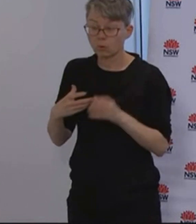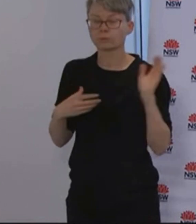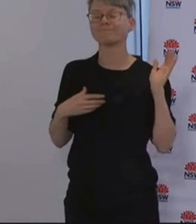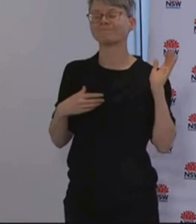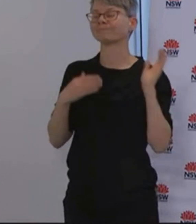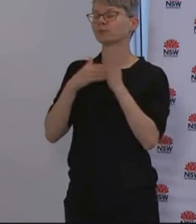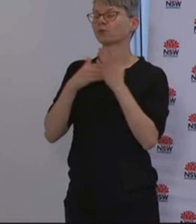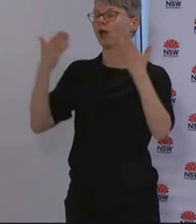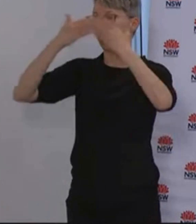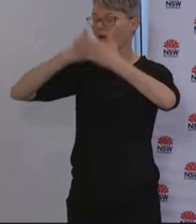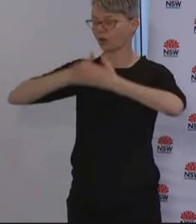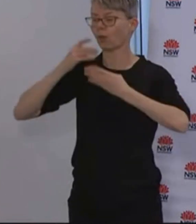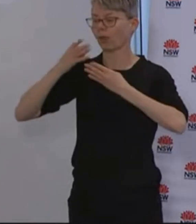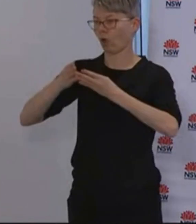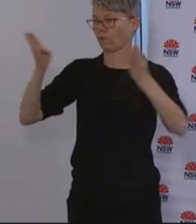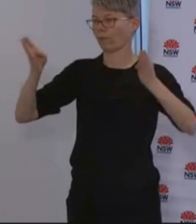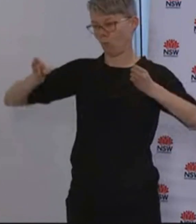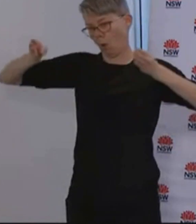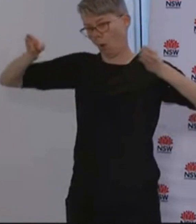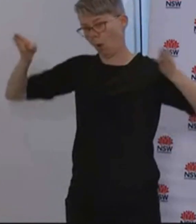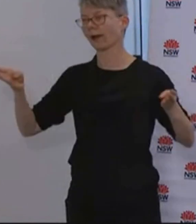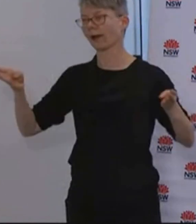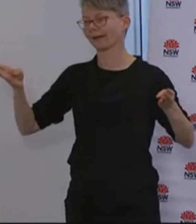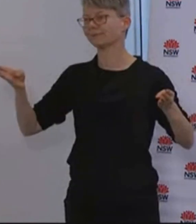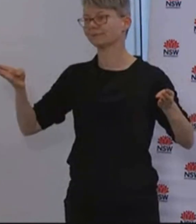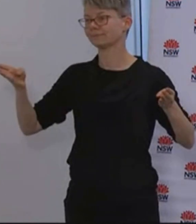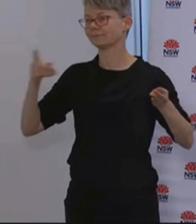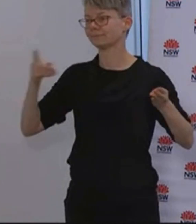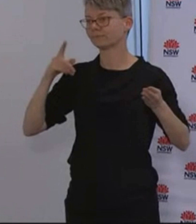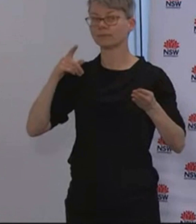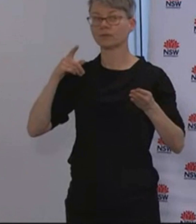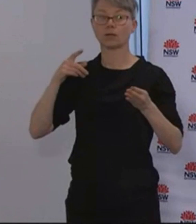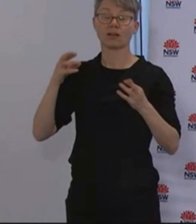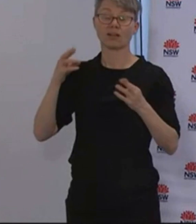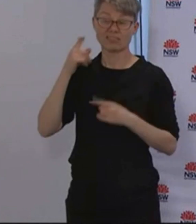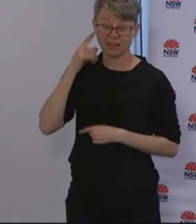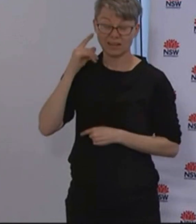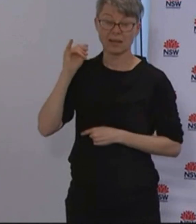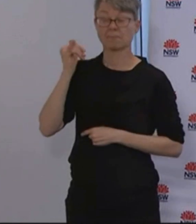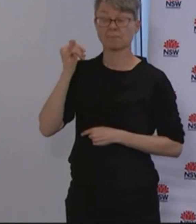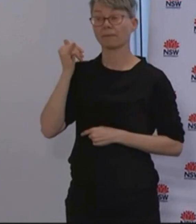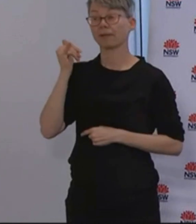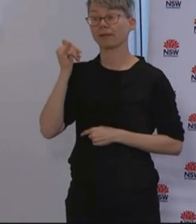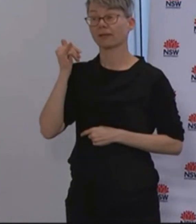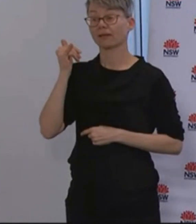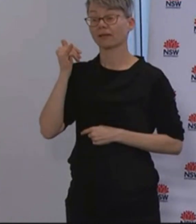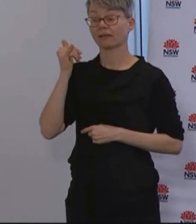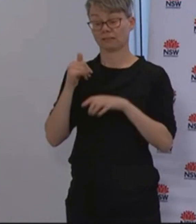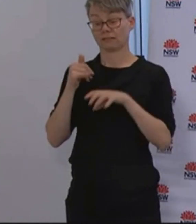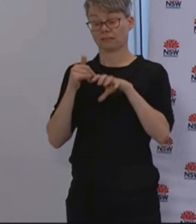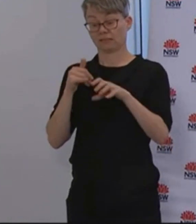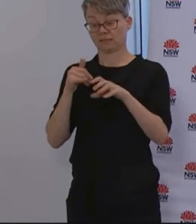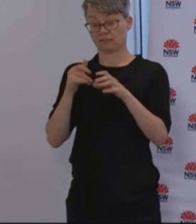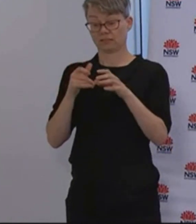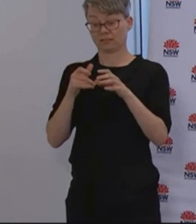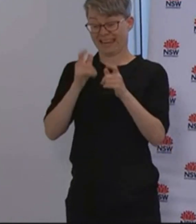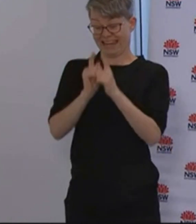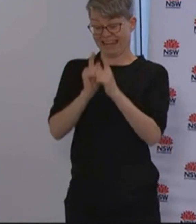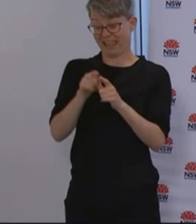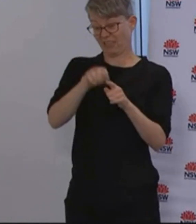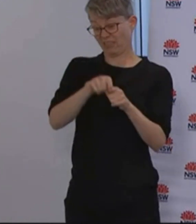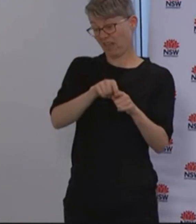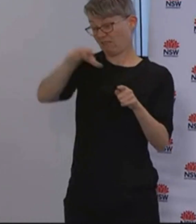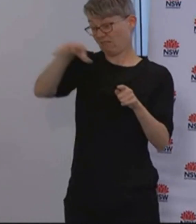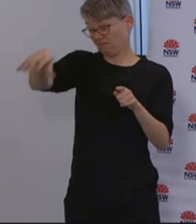have the timelines for that. And we are looking at the possibility of extending, setting up another clinic in close proximity